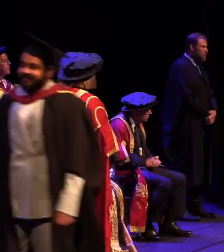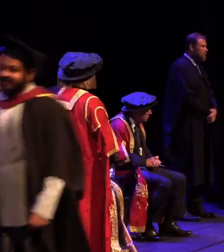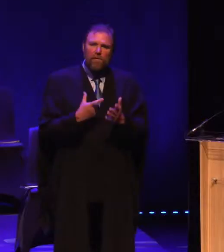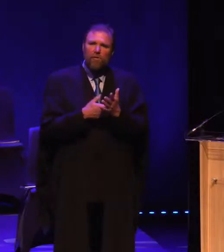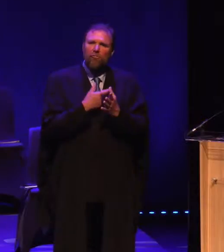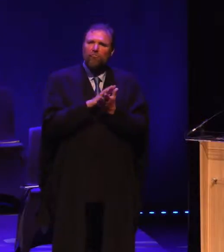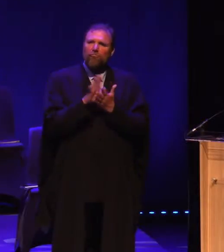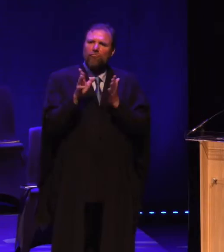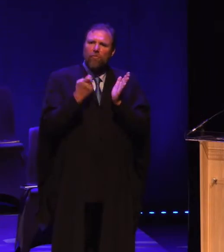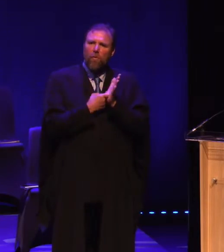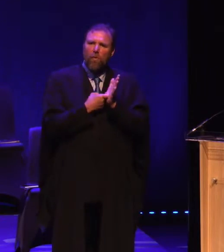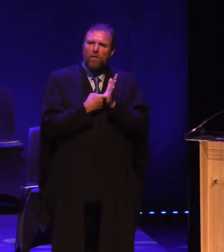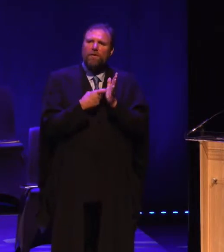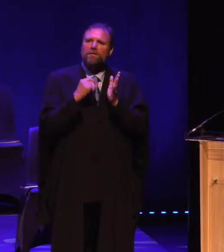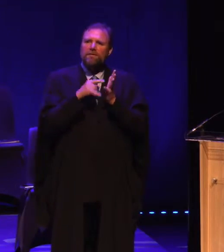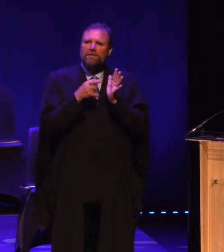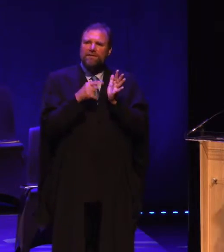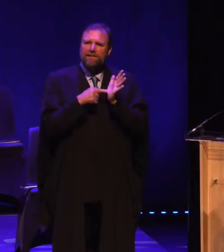Rahul Sekhar.